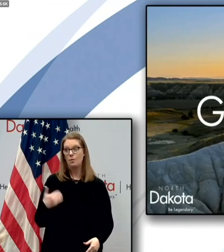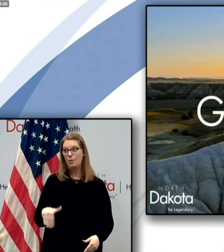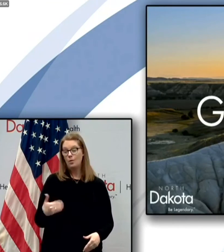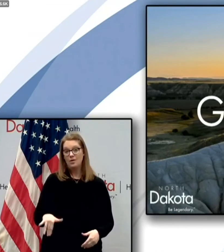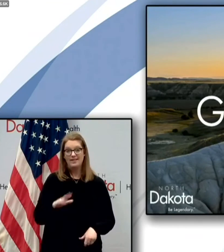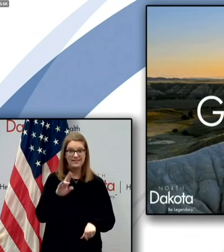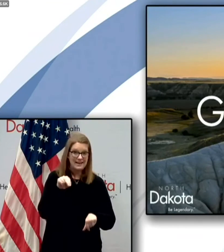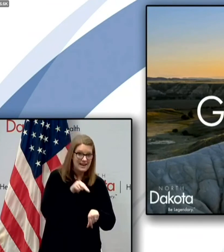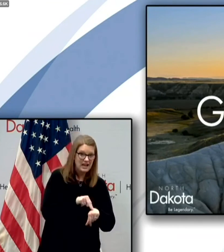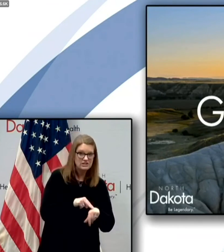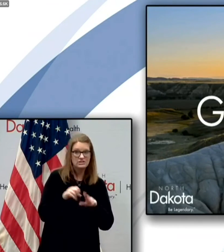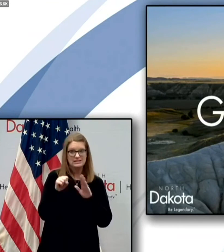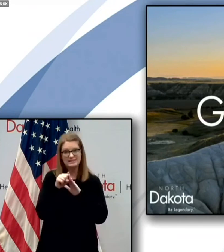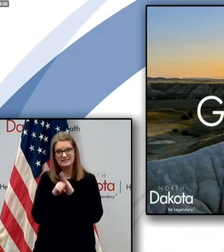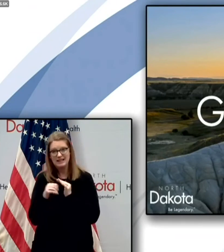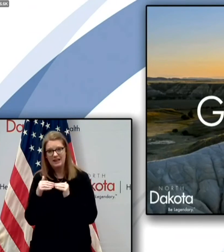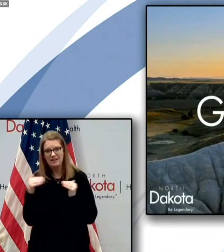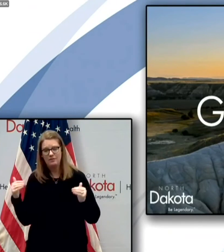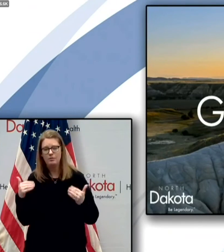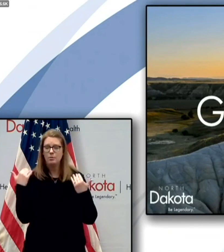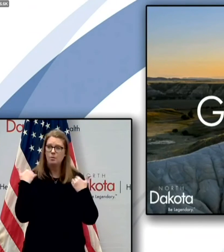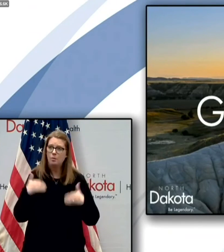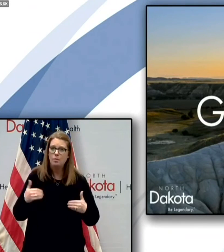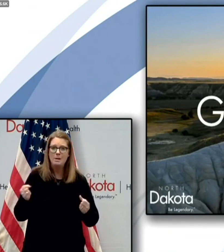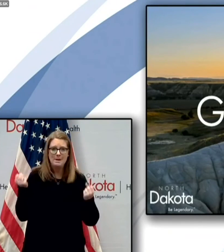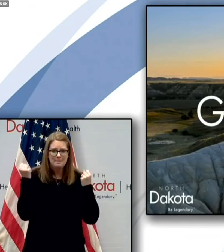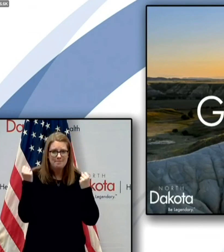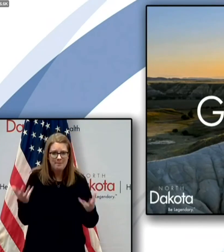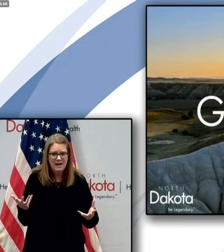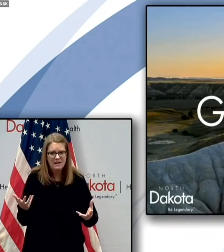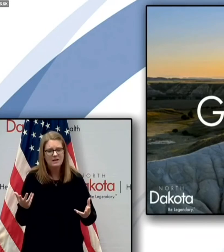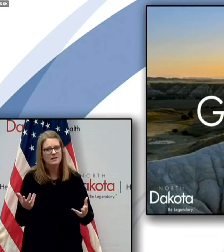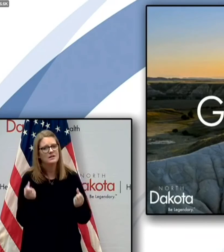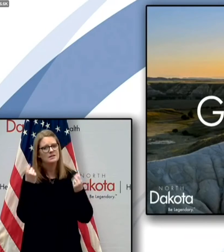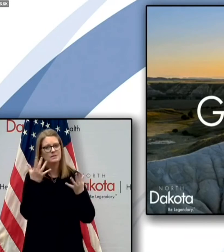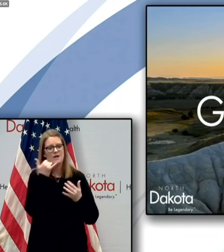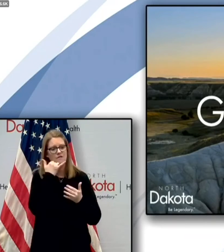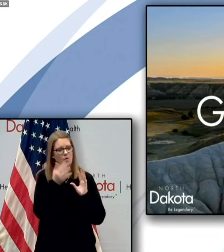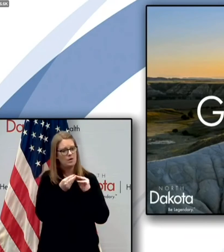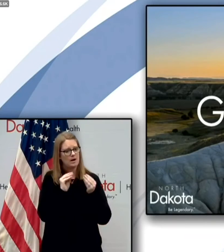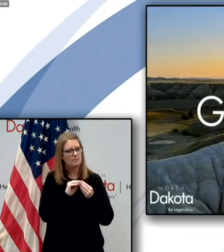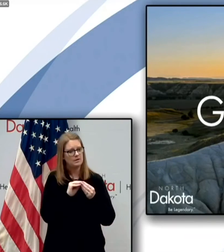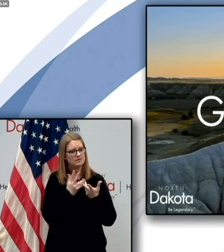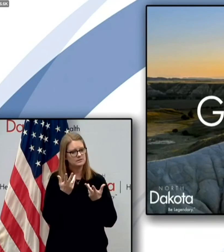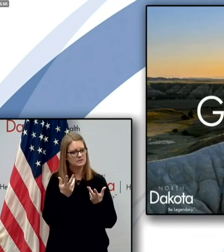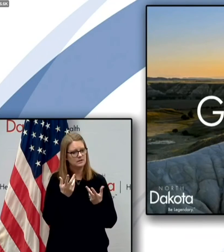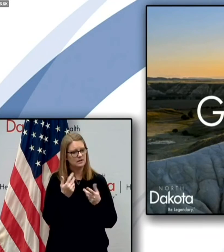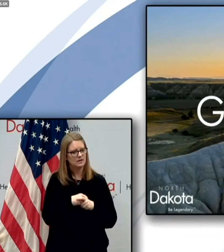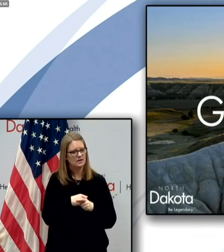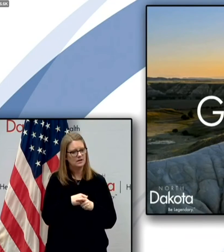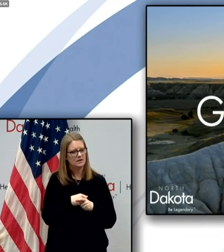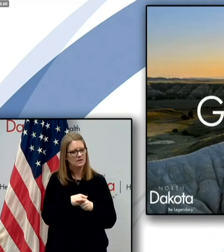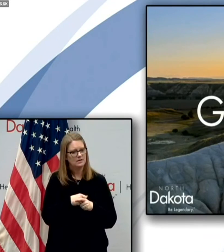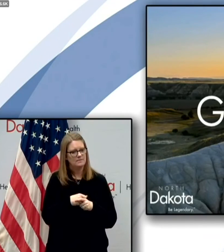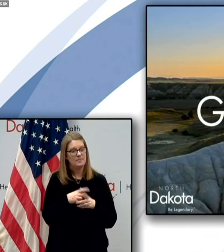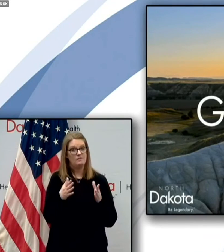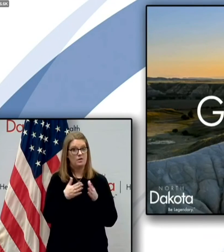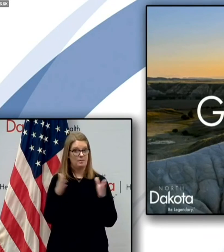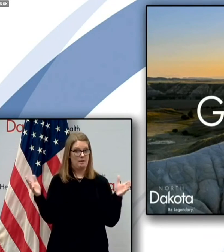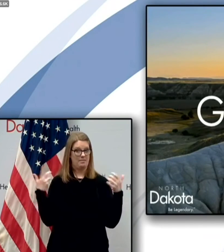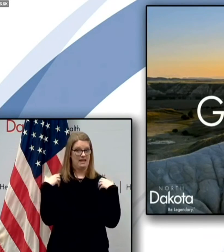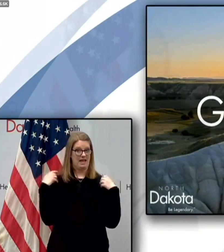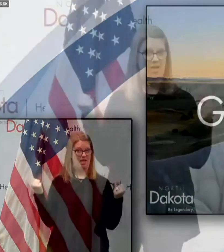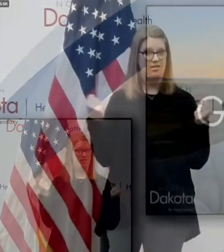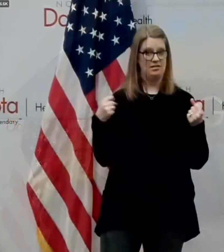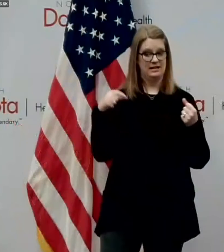national and the state level, and lots of different phone numbers which we've shared here. But just within the public health hotline